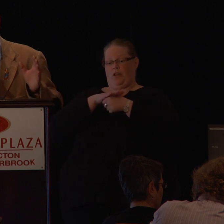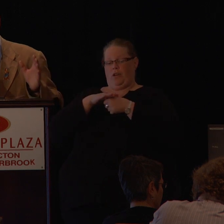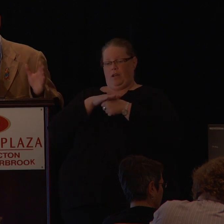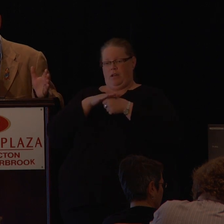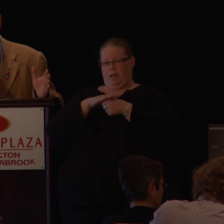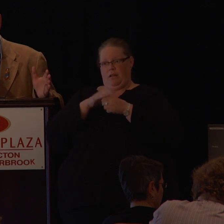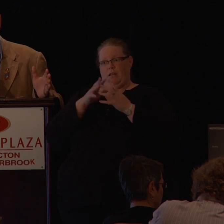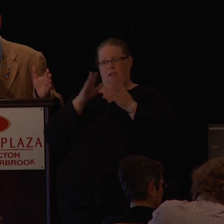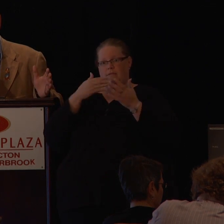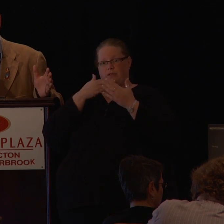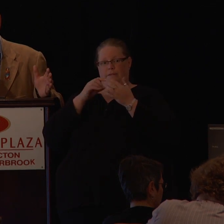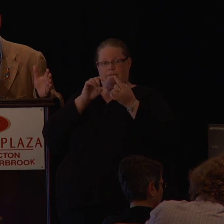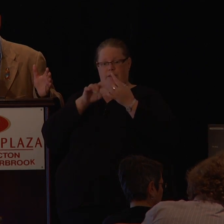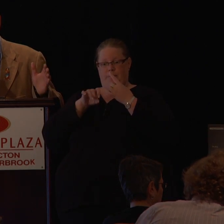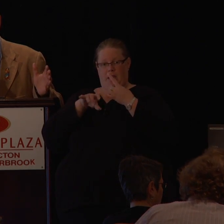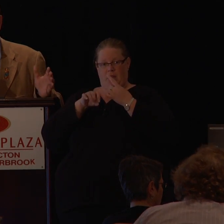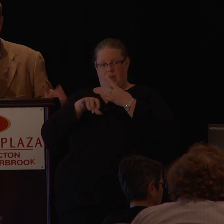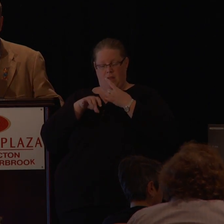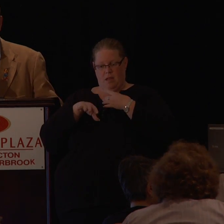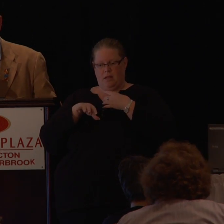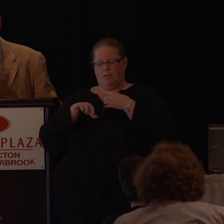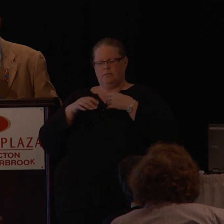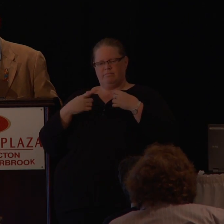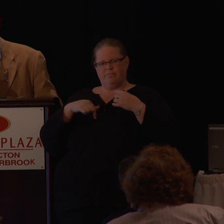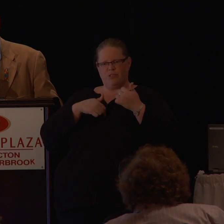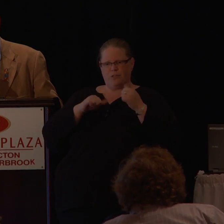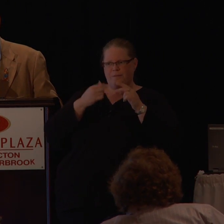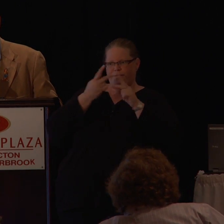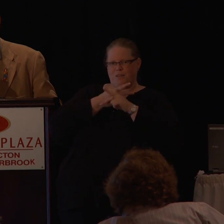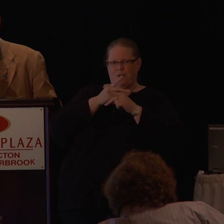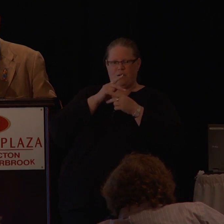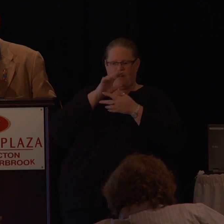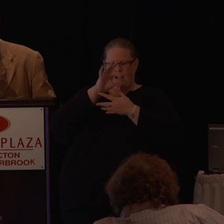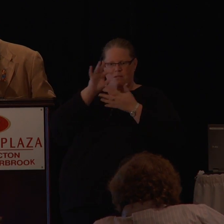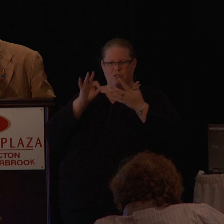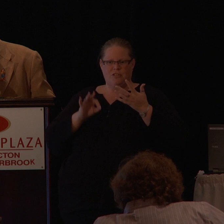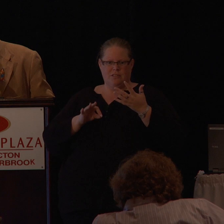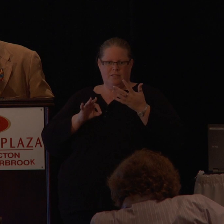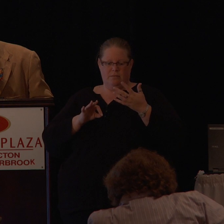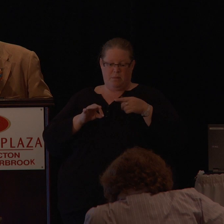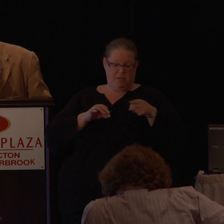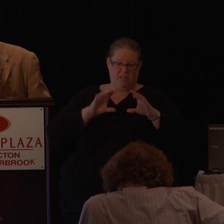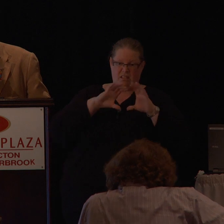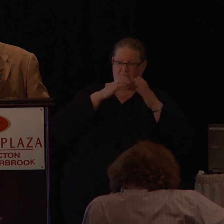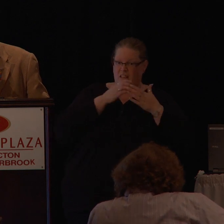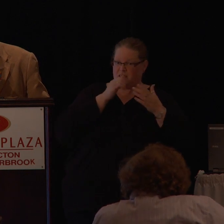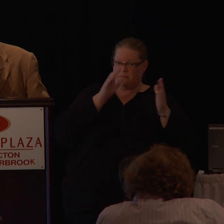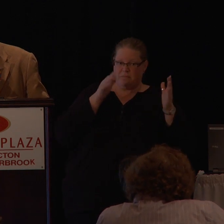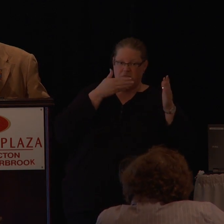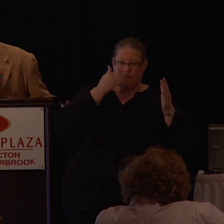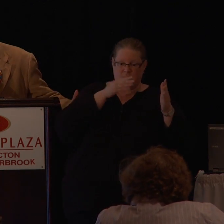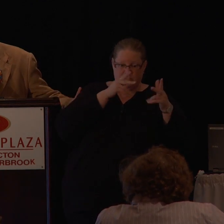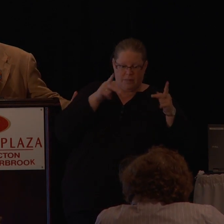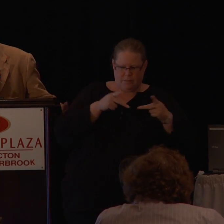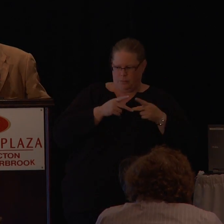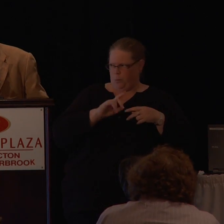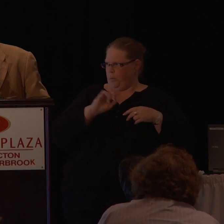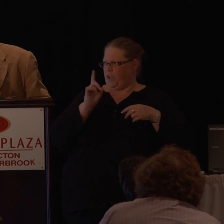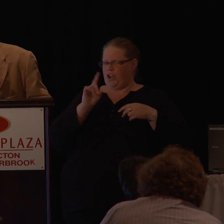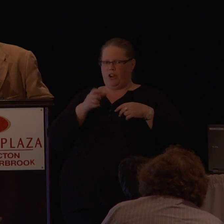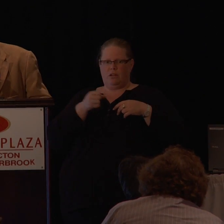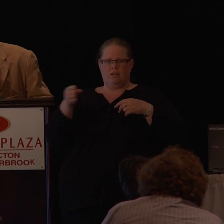to arrive at alternative locations for learning. And some of the people that are in this